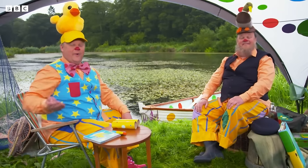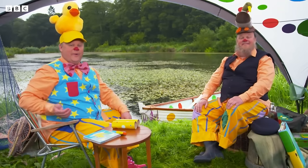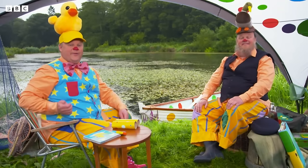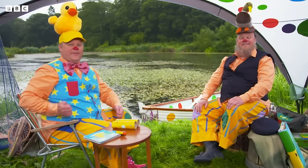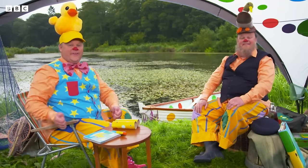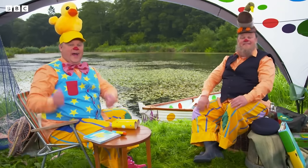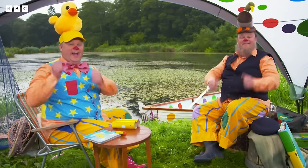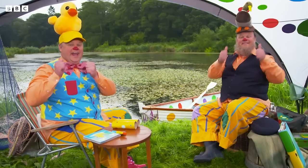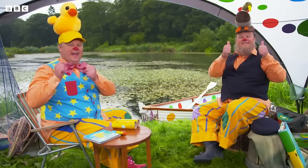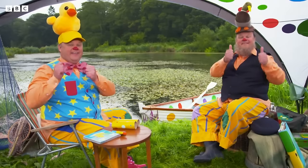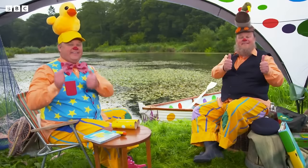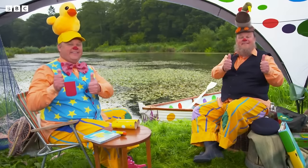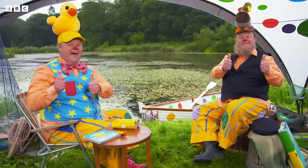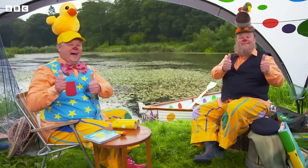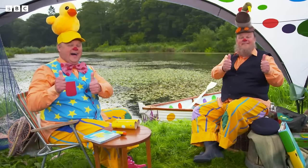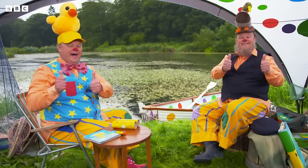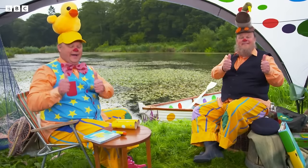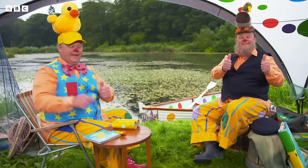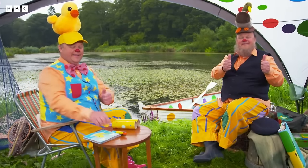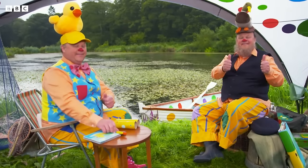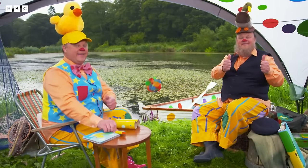all shining stars.